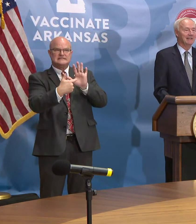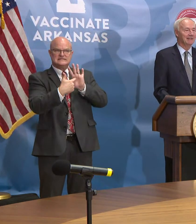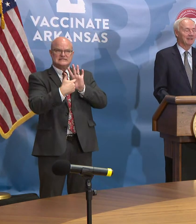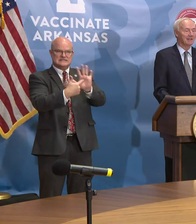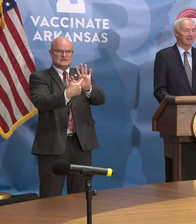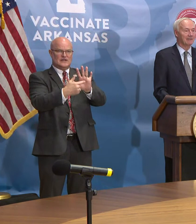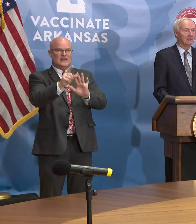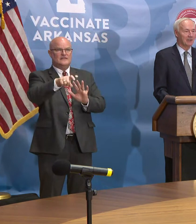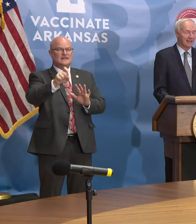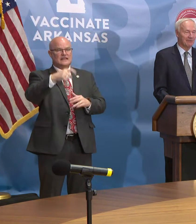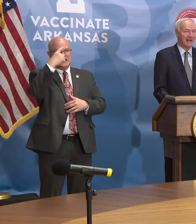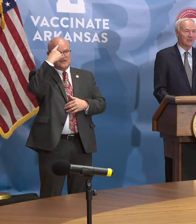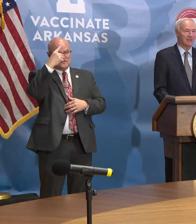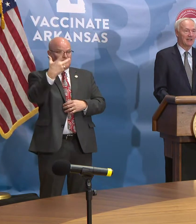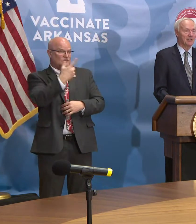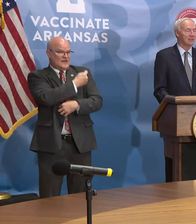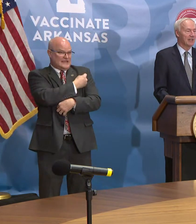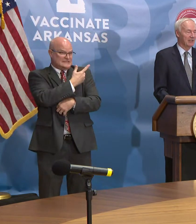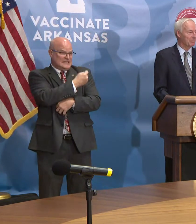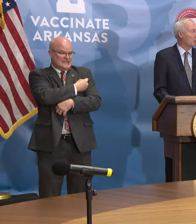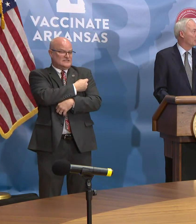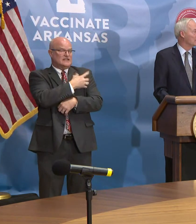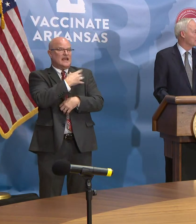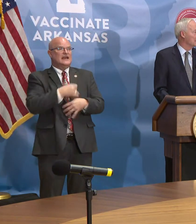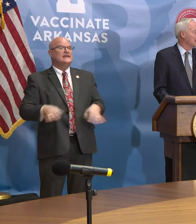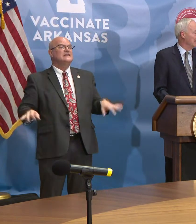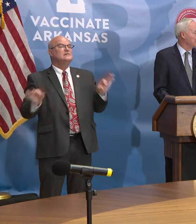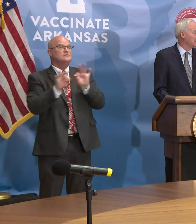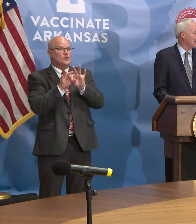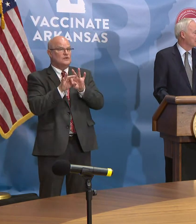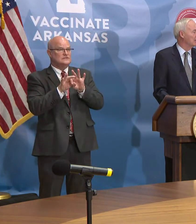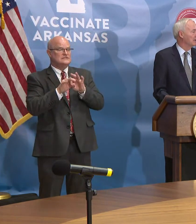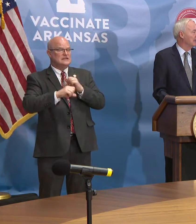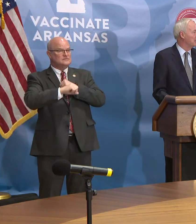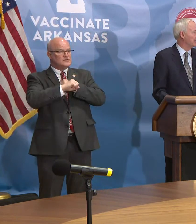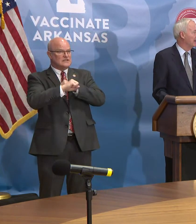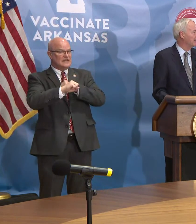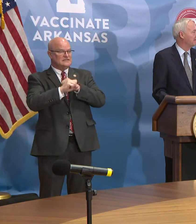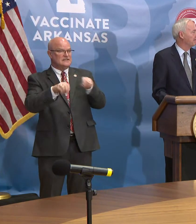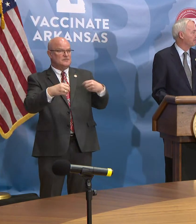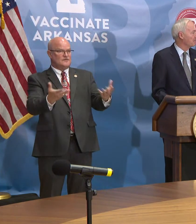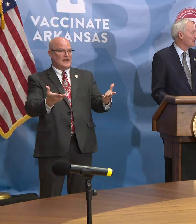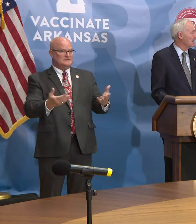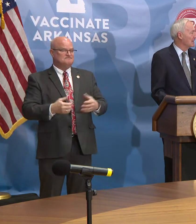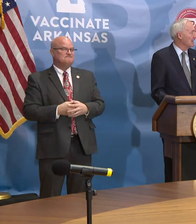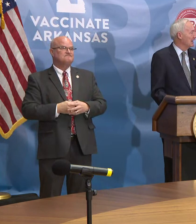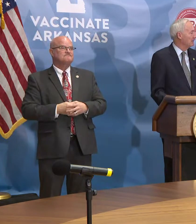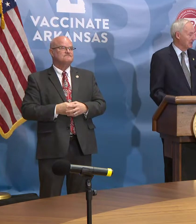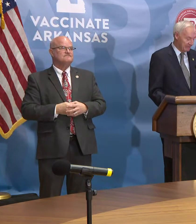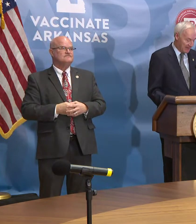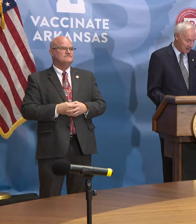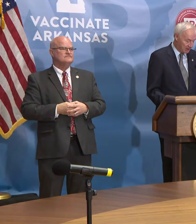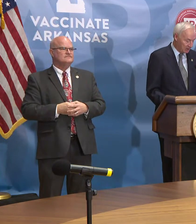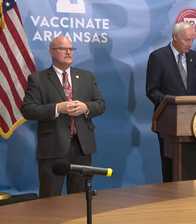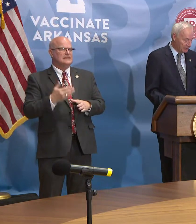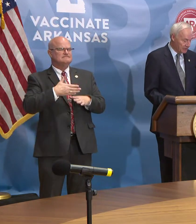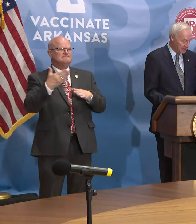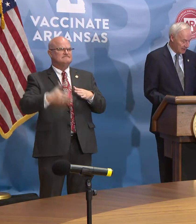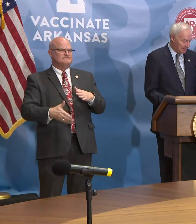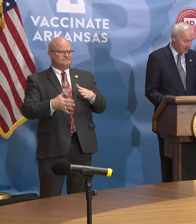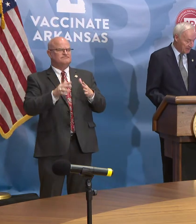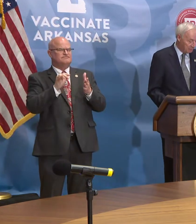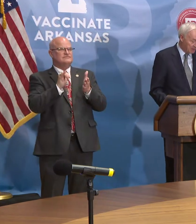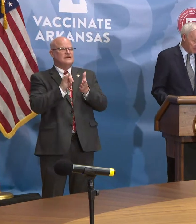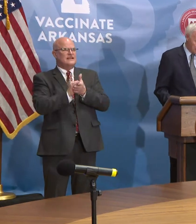the need to get vaccinations and the importance and protection that they provide. I believe that